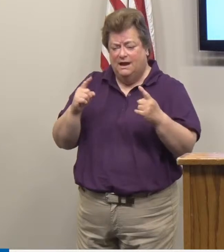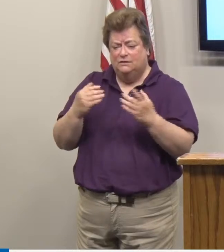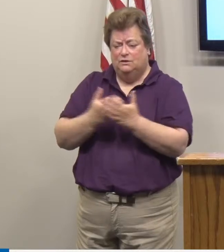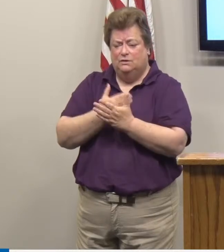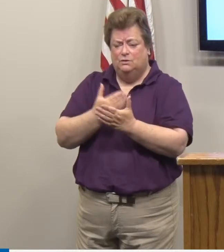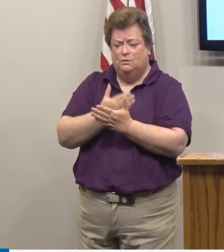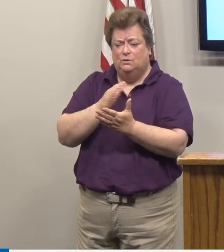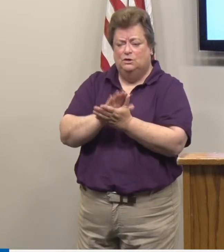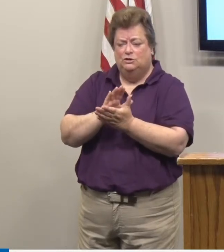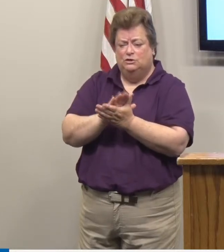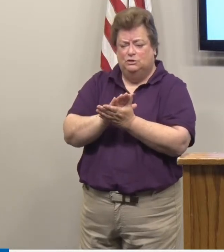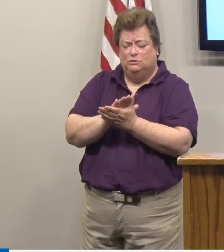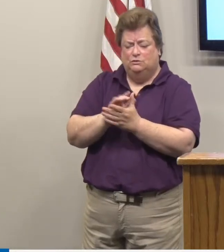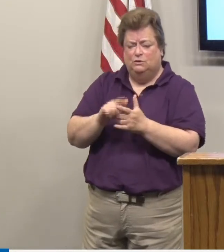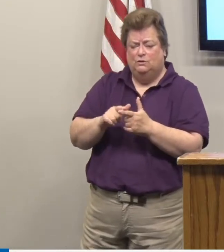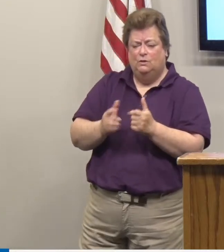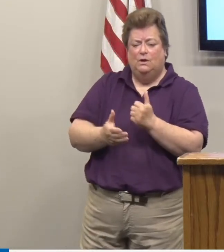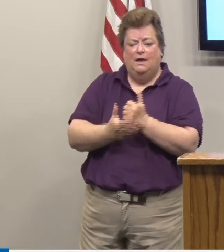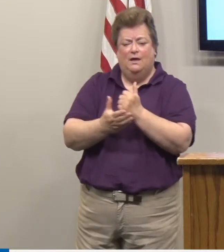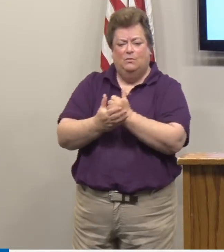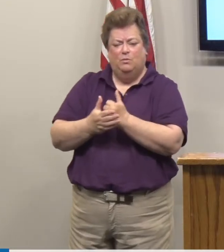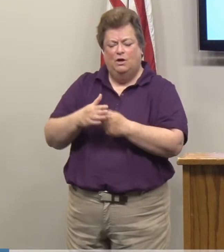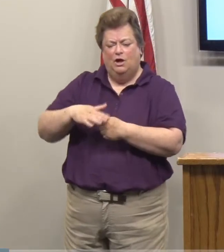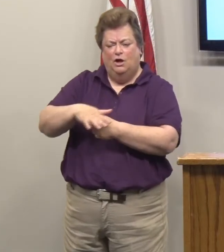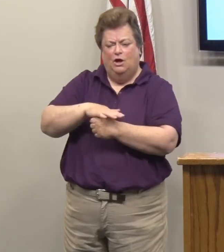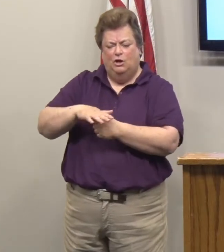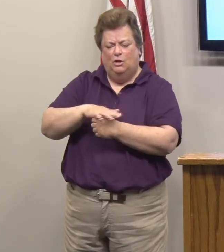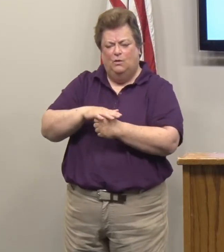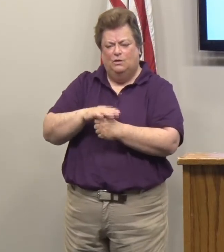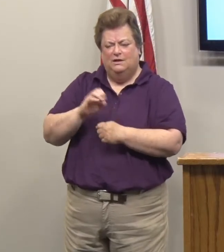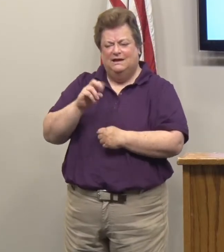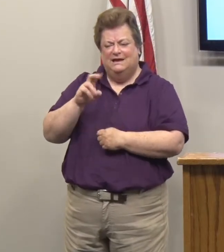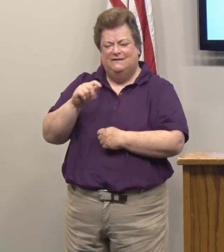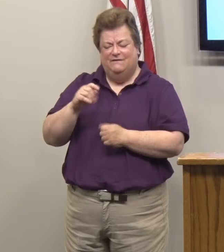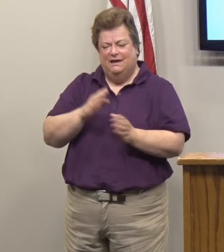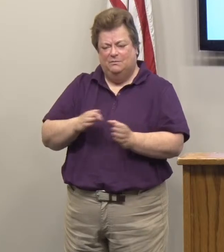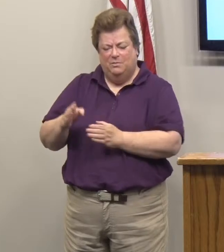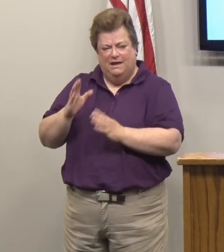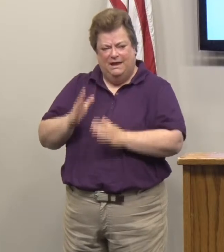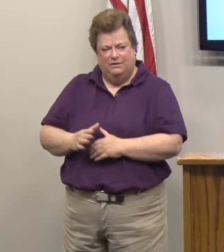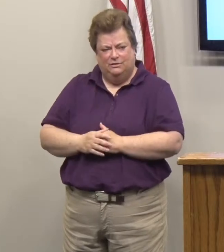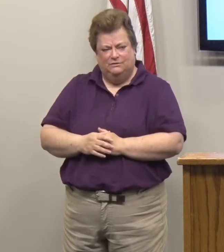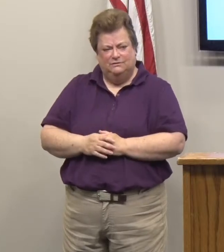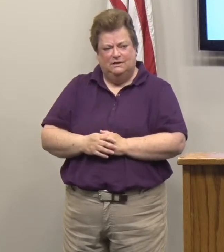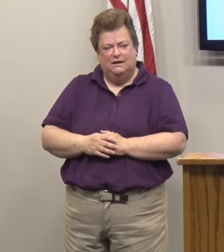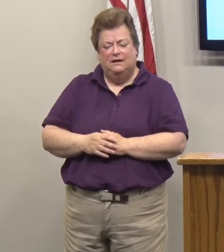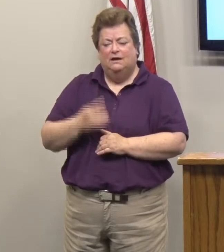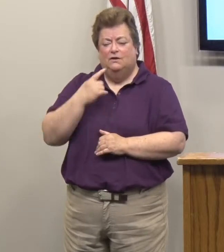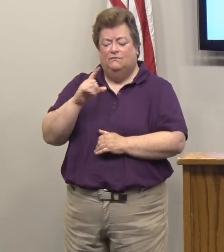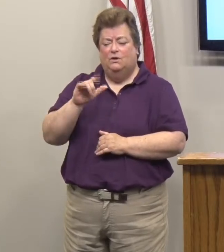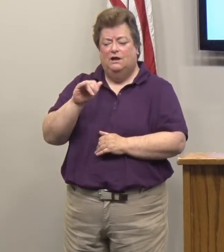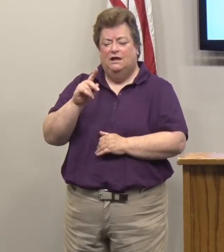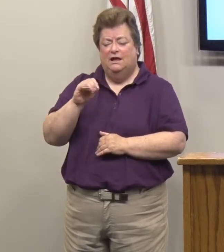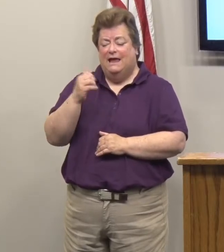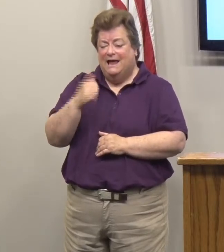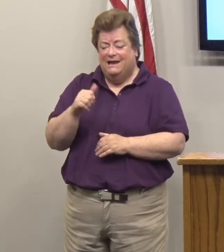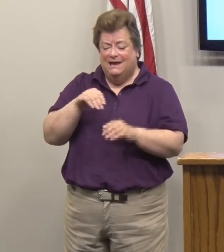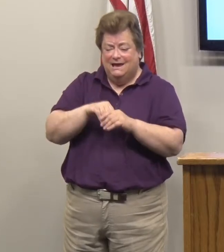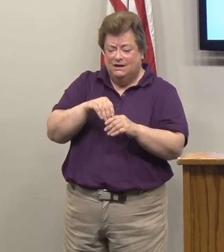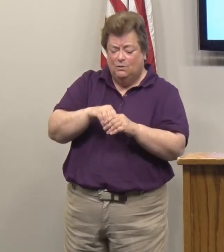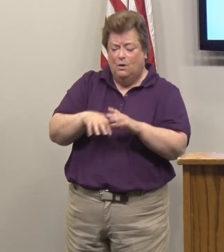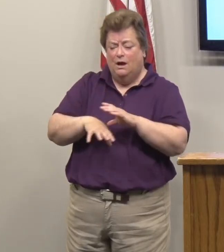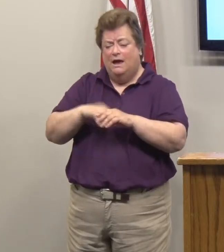at Universal Cold Storage in Lincoln has increased from 31 on Friday to 33 today. Finally, today,